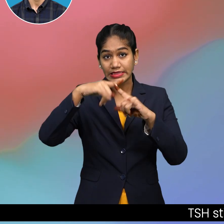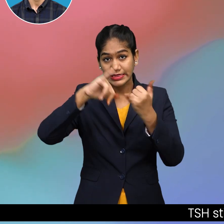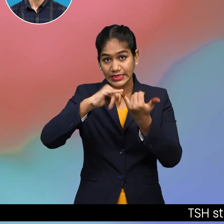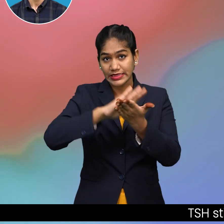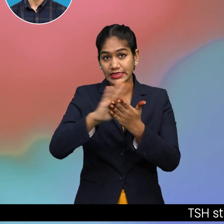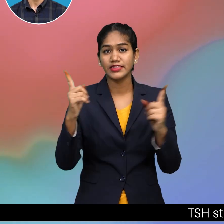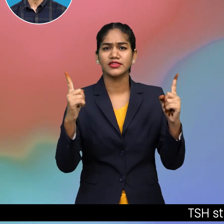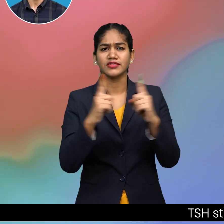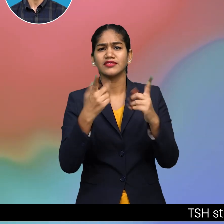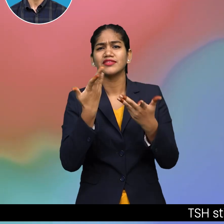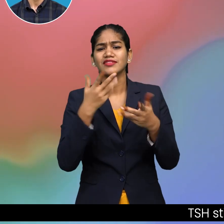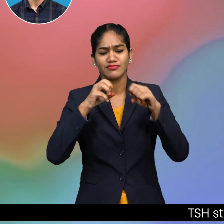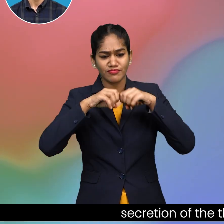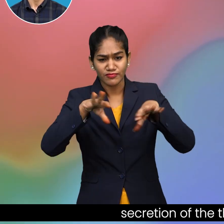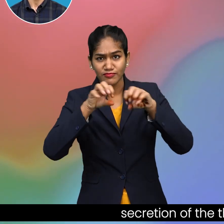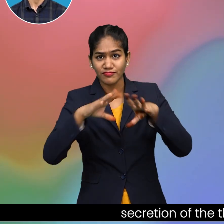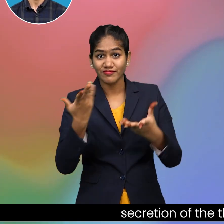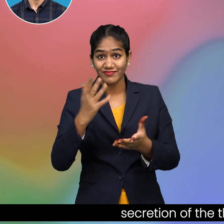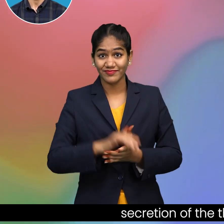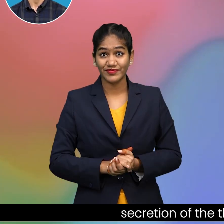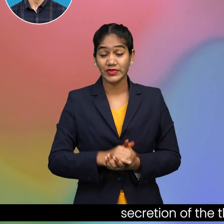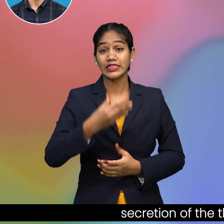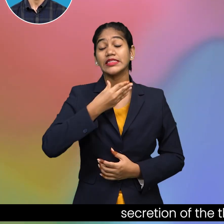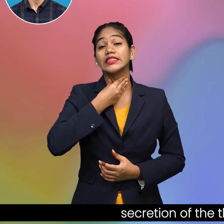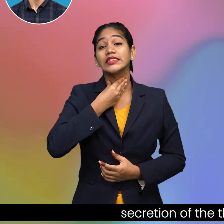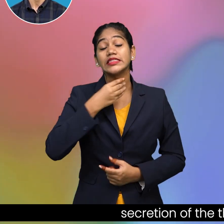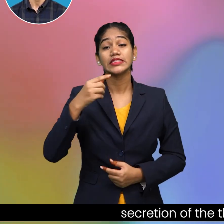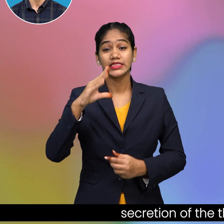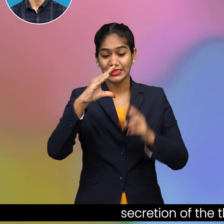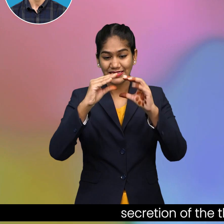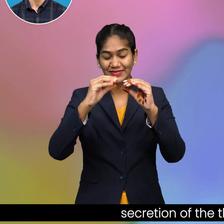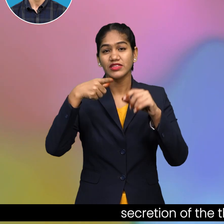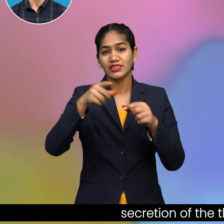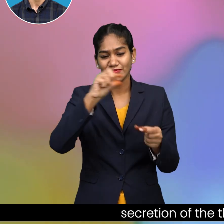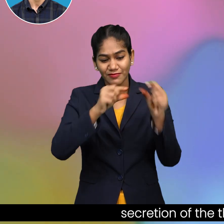TSH, stimulates the secretion of thyroid gland hormones.